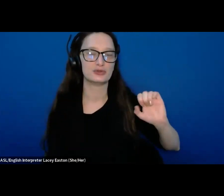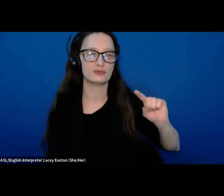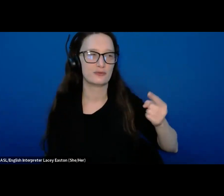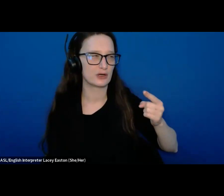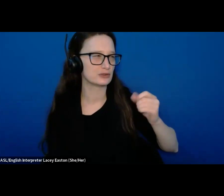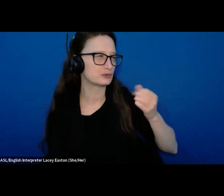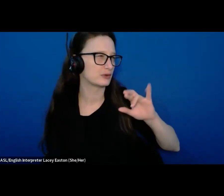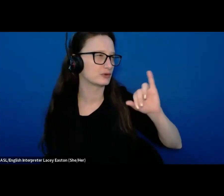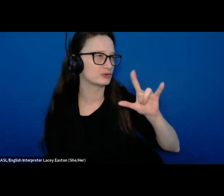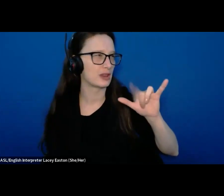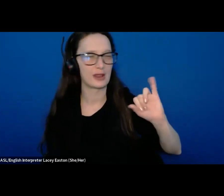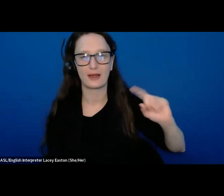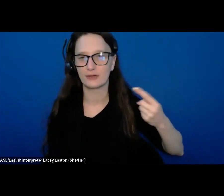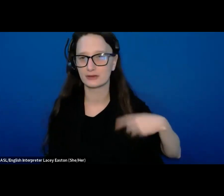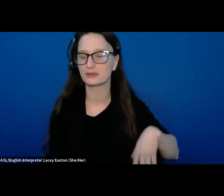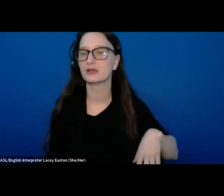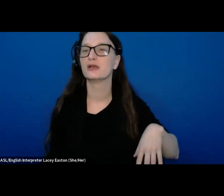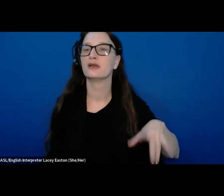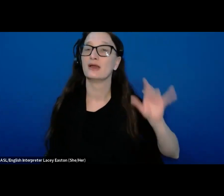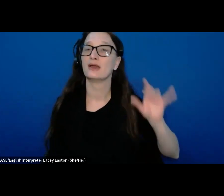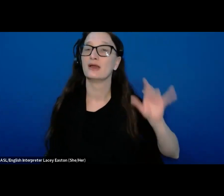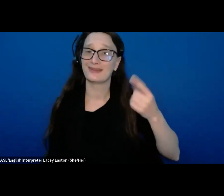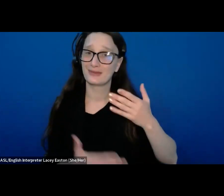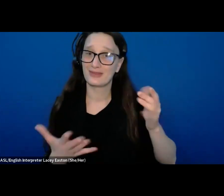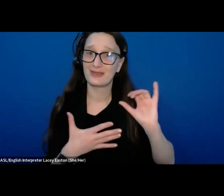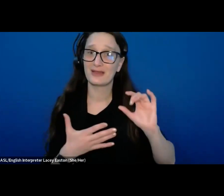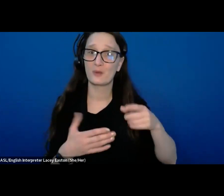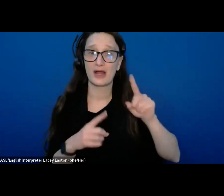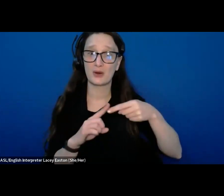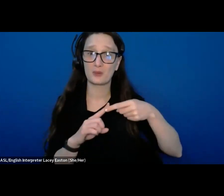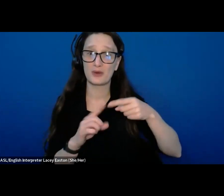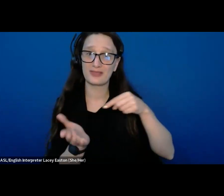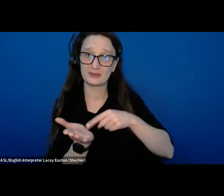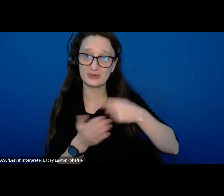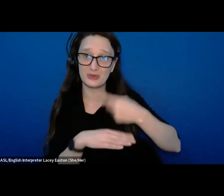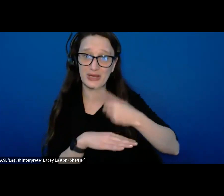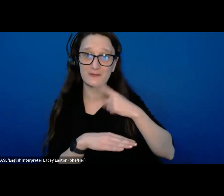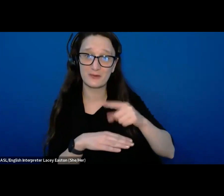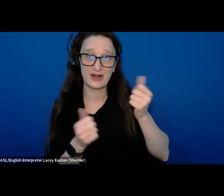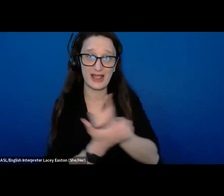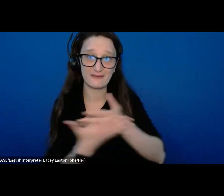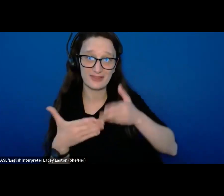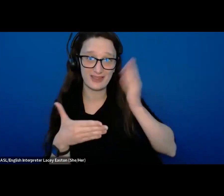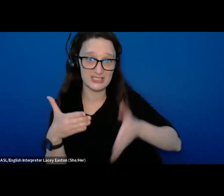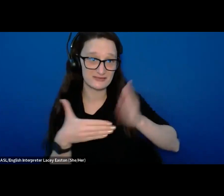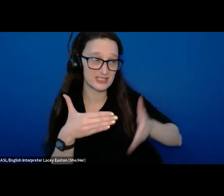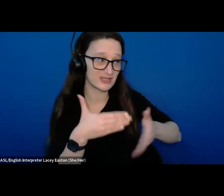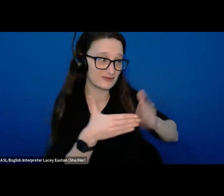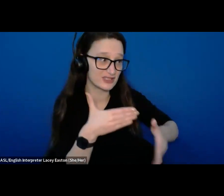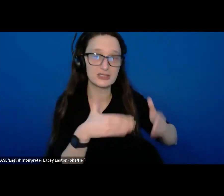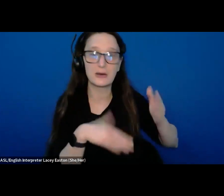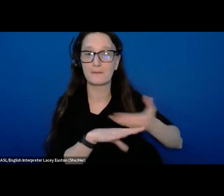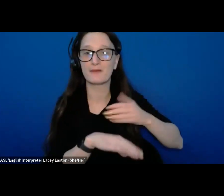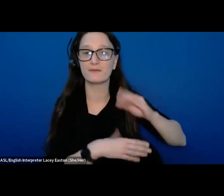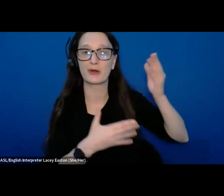1. This is one of those things where, like, the real deadline to get everything done is kind of the end of July. Like, if everything's not done by the end of July, it's